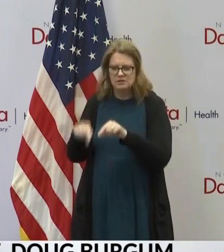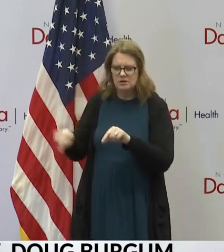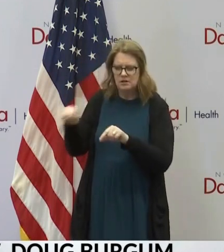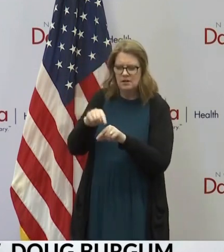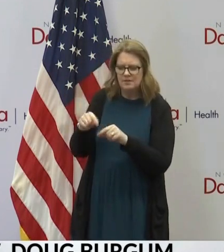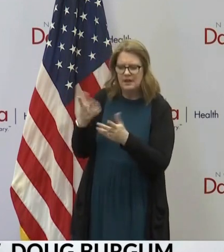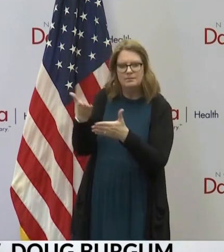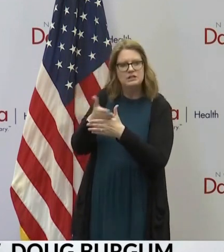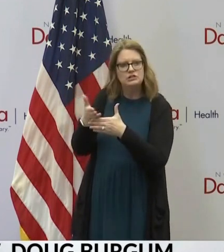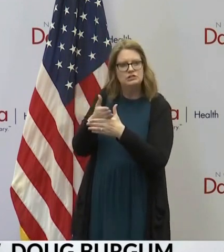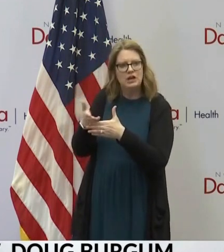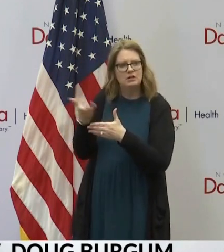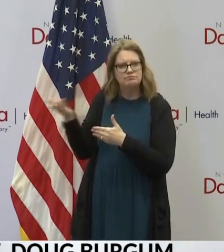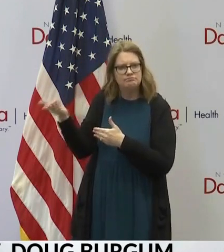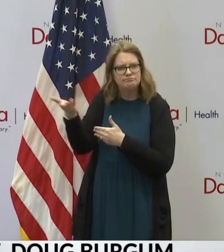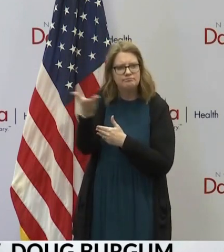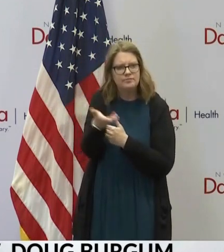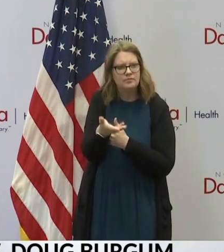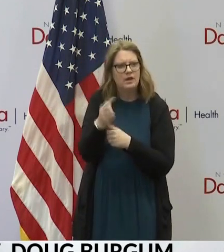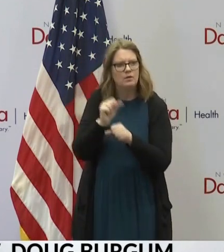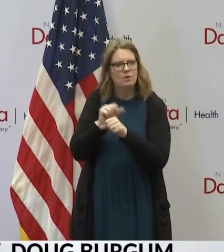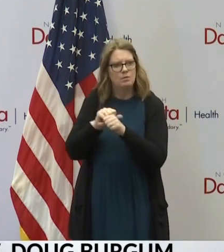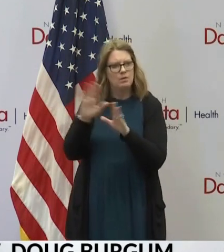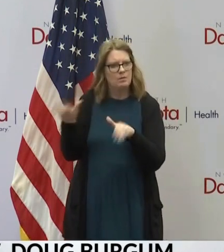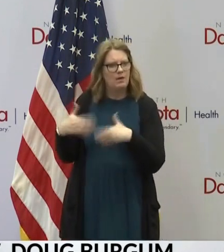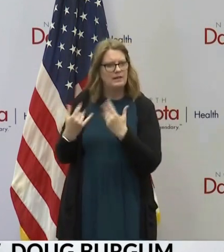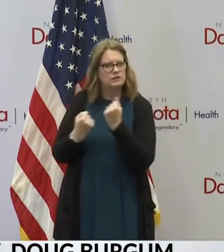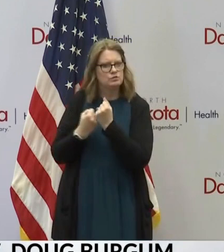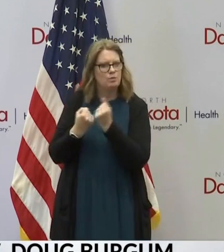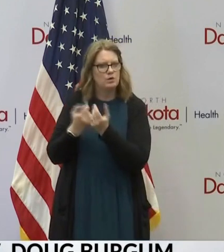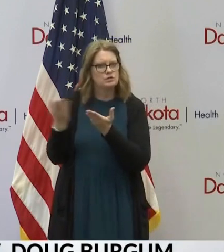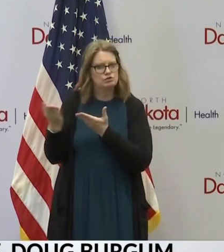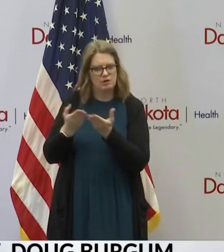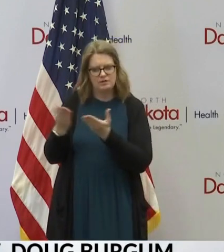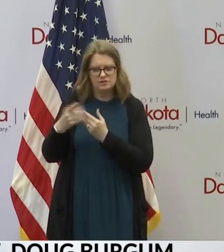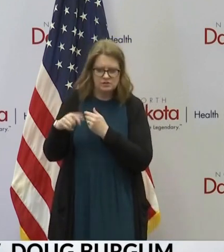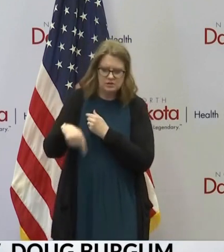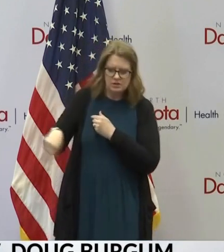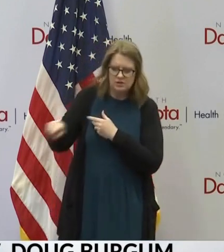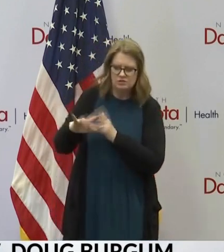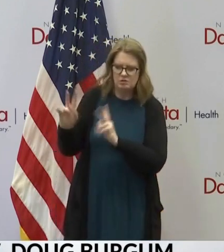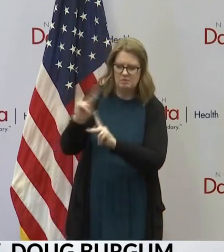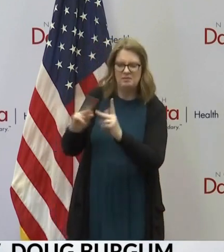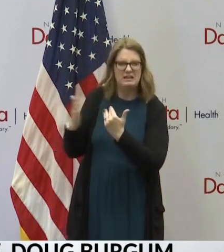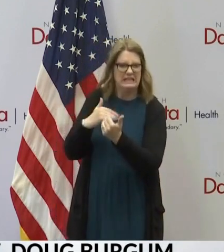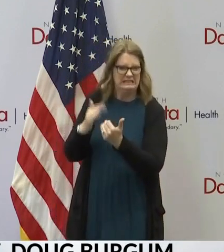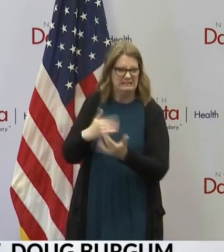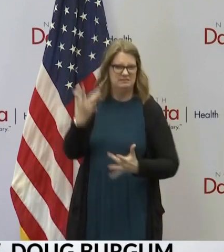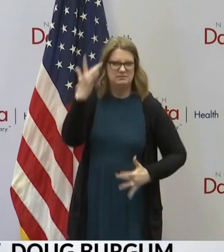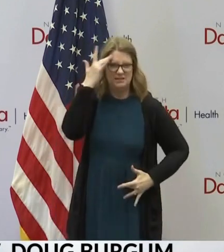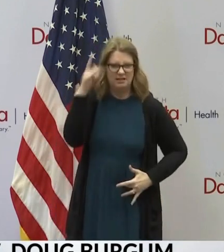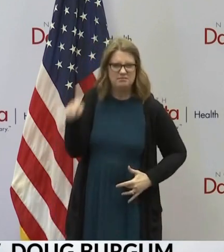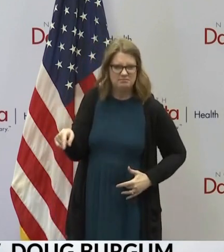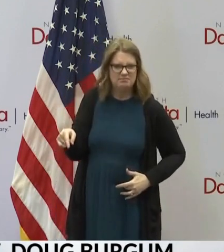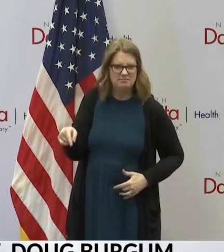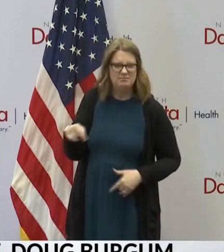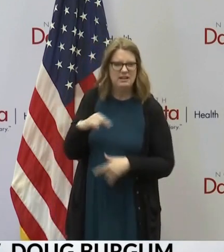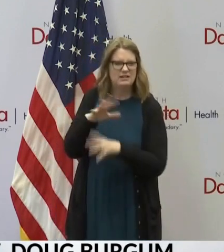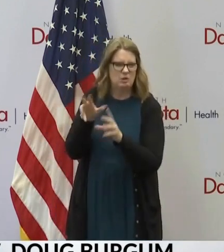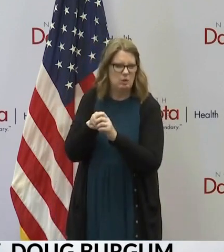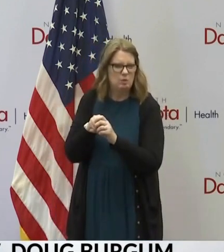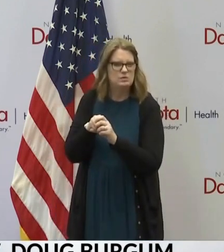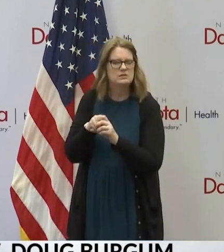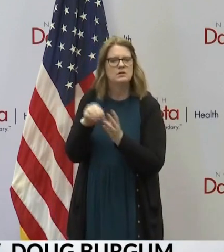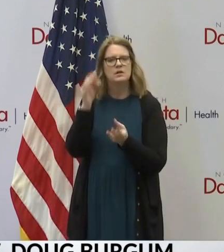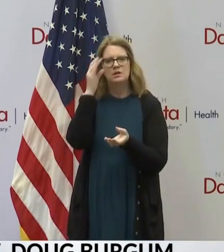with partners who work with and provide support services to vulnerable populations in the community. And of course, that includes those